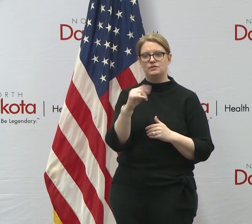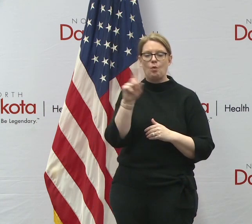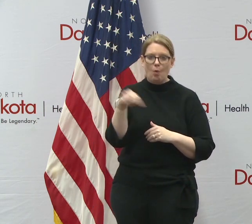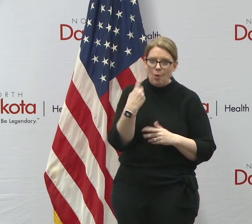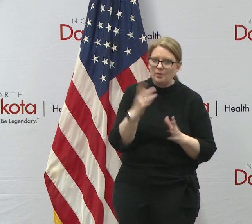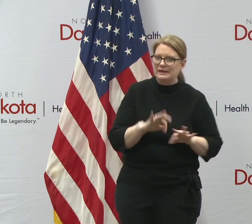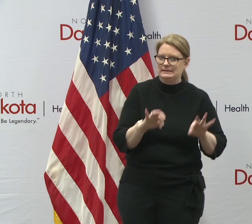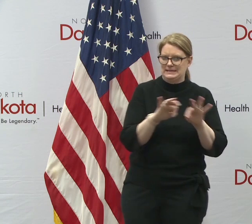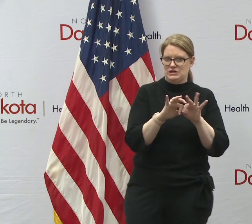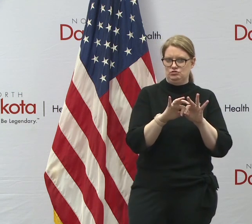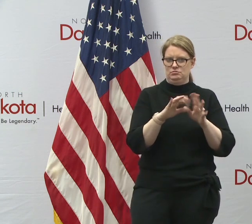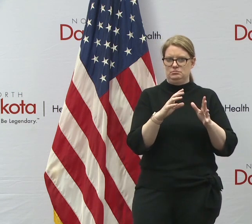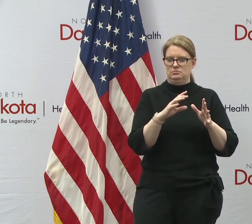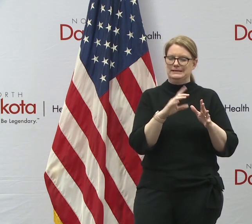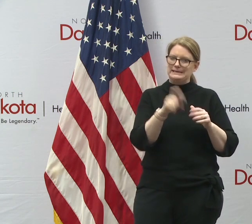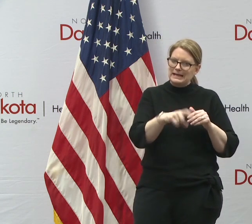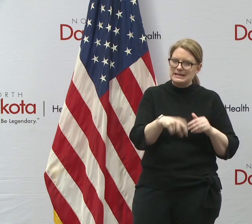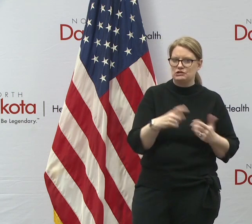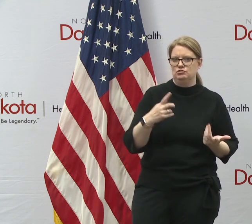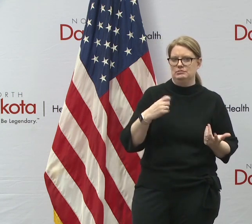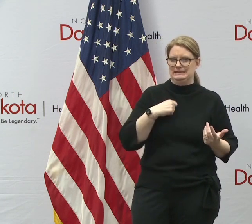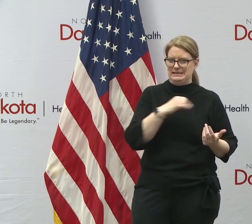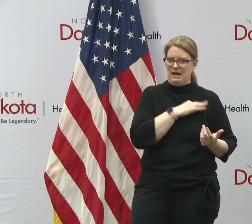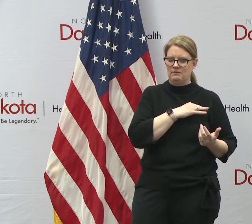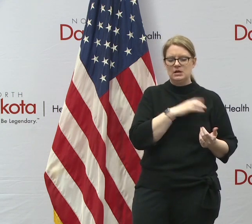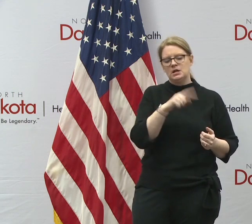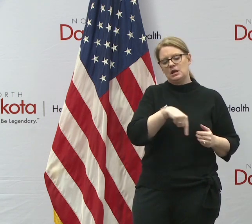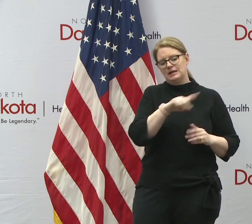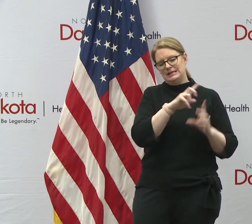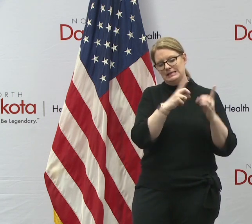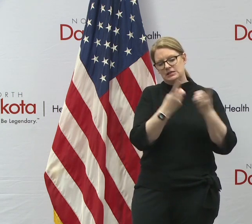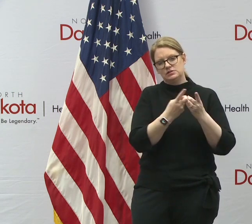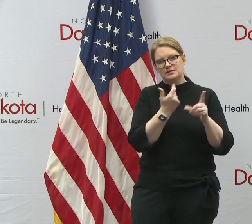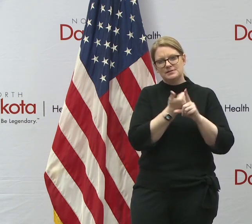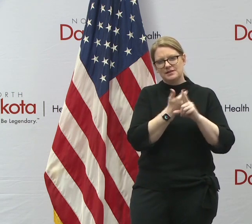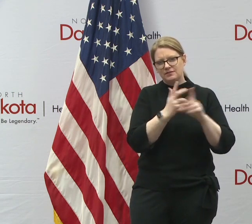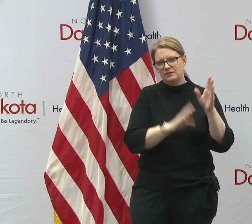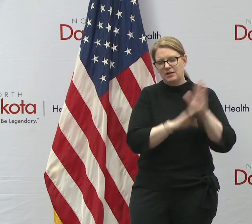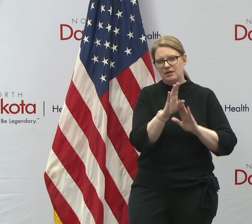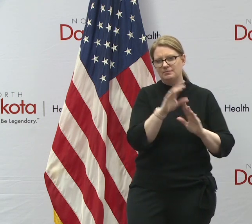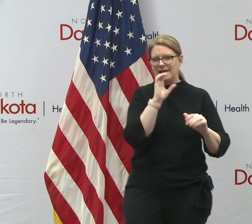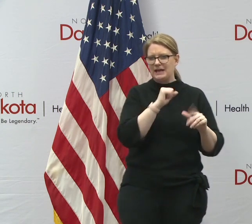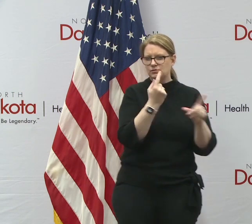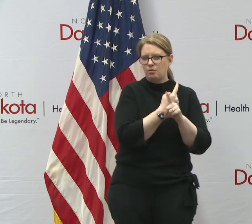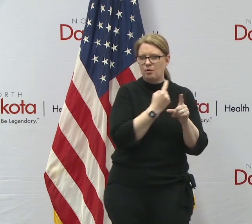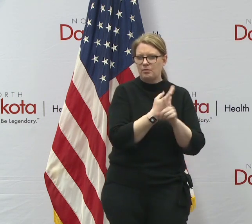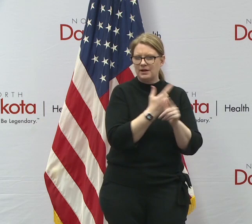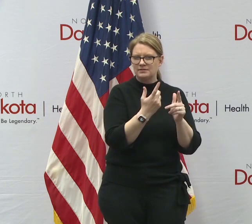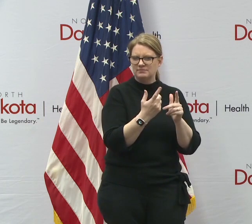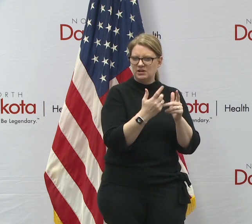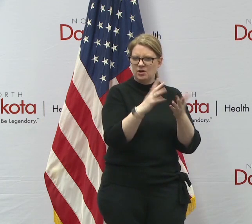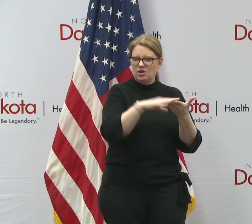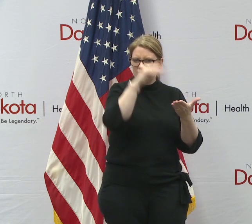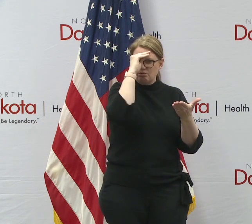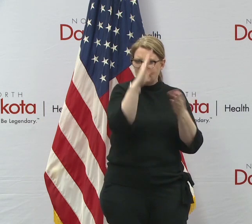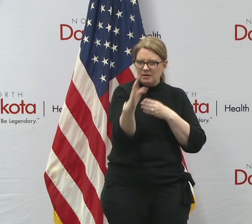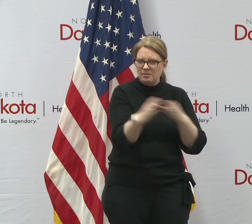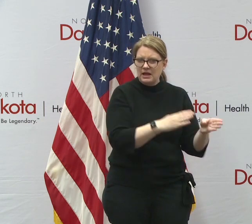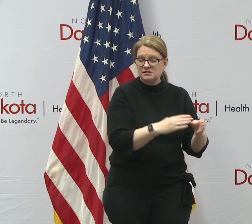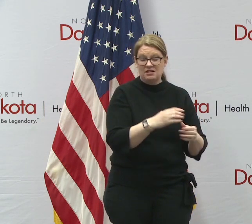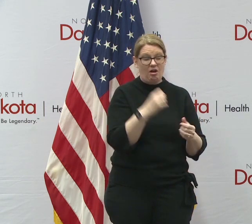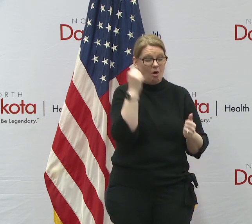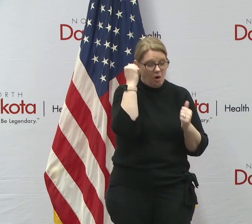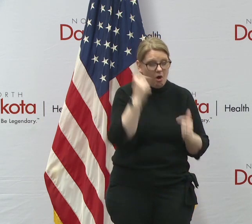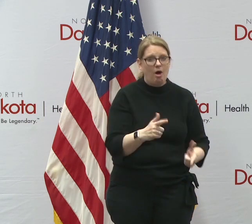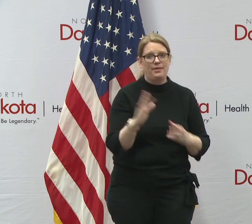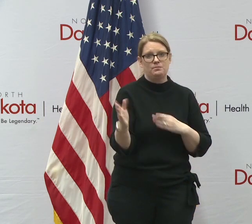only, and directed districts to develop age-appropriate distance learning plans. Those plans were all submitted on time